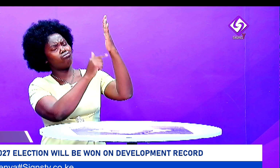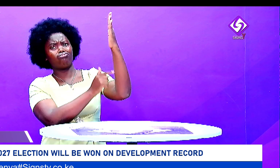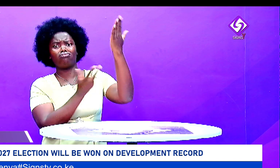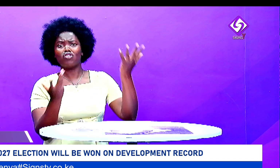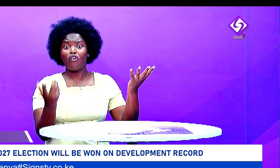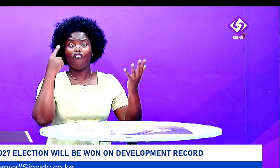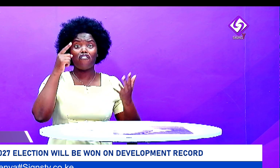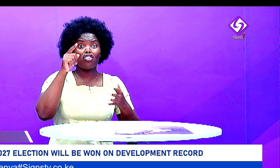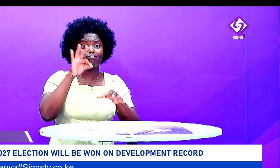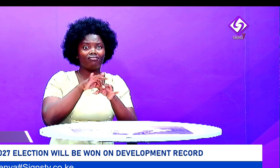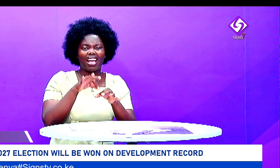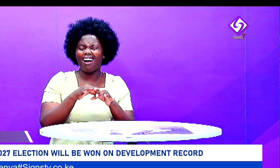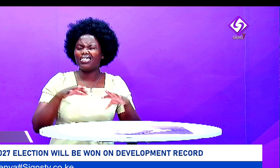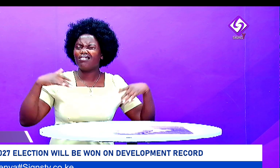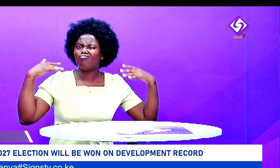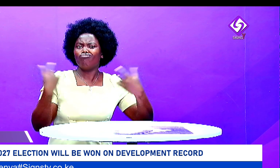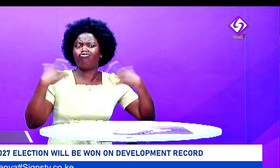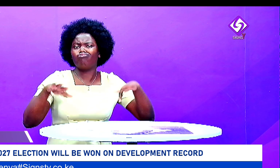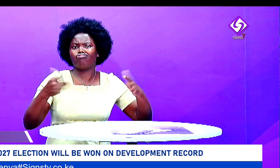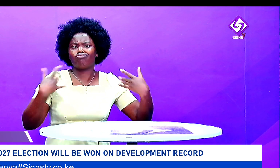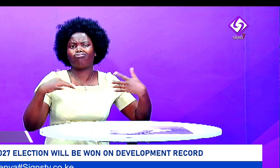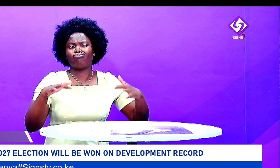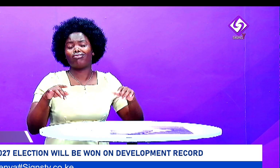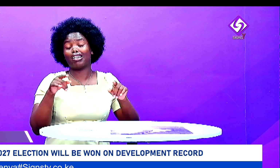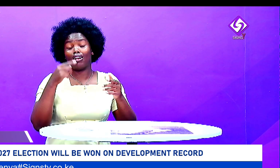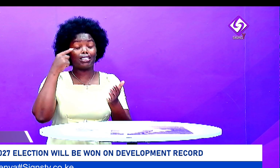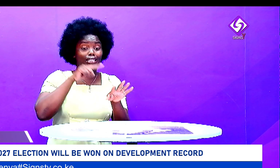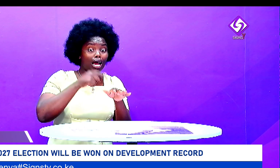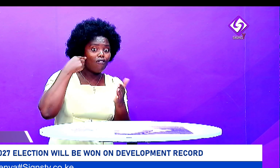confidence in his record that will stand out.